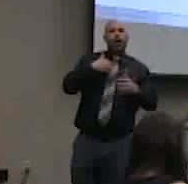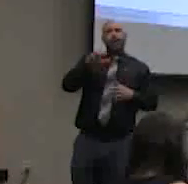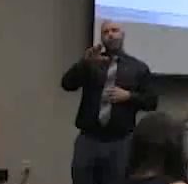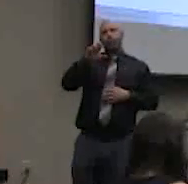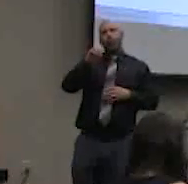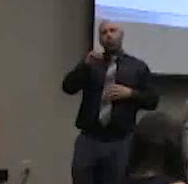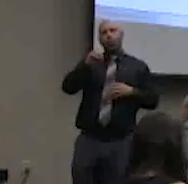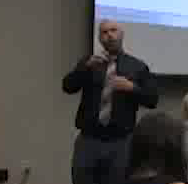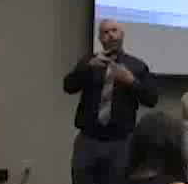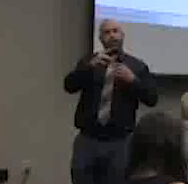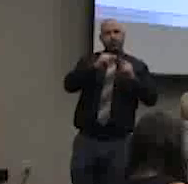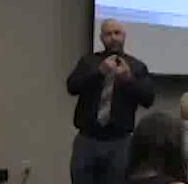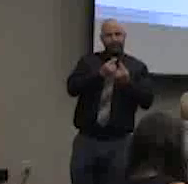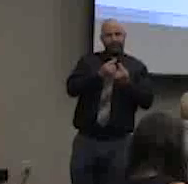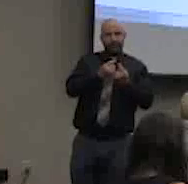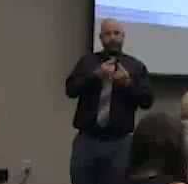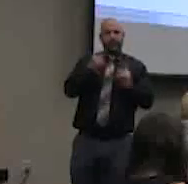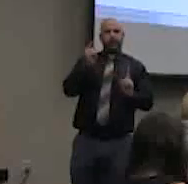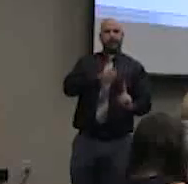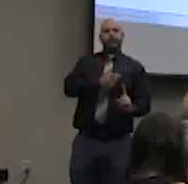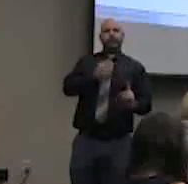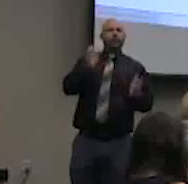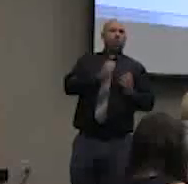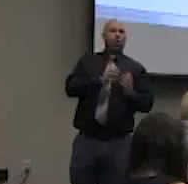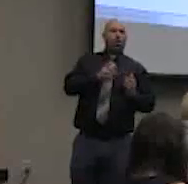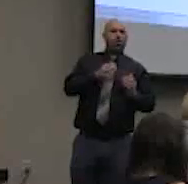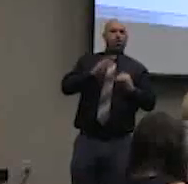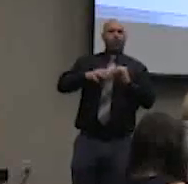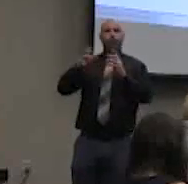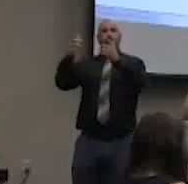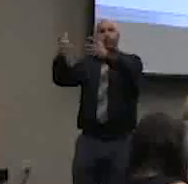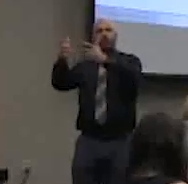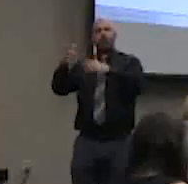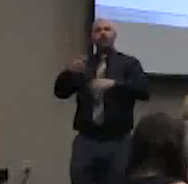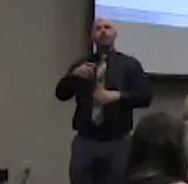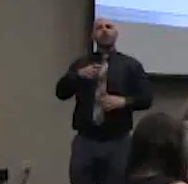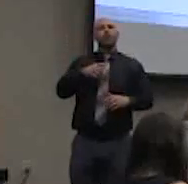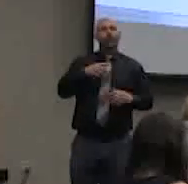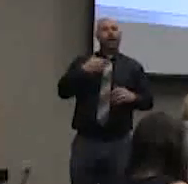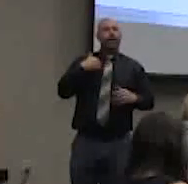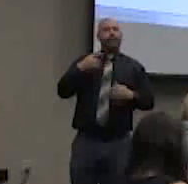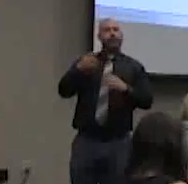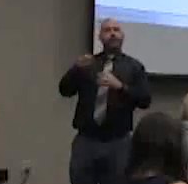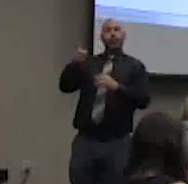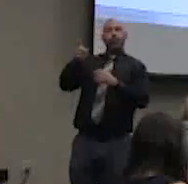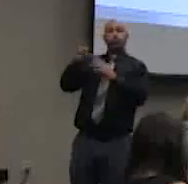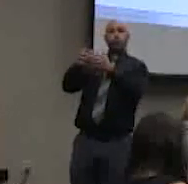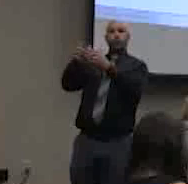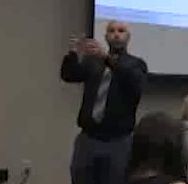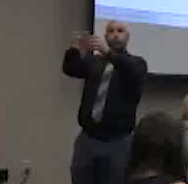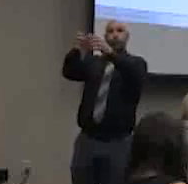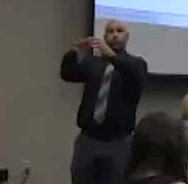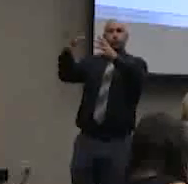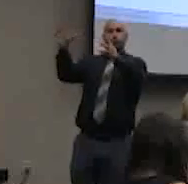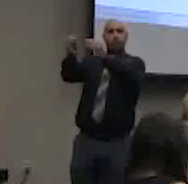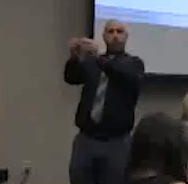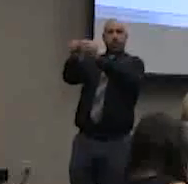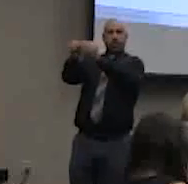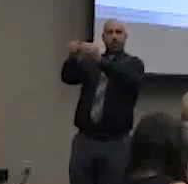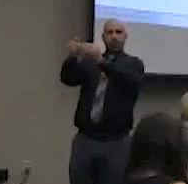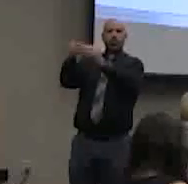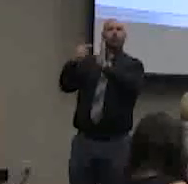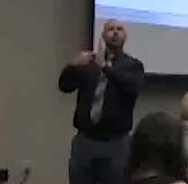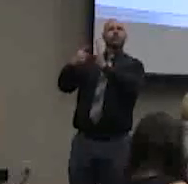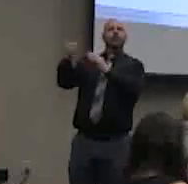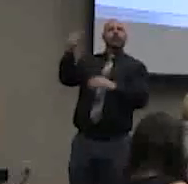team that are representatives from those different groups who come together regularly. Monique Rouge,